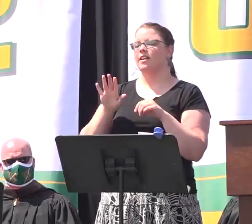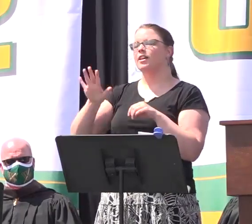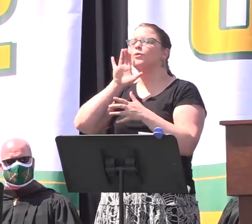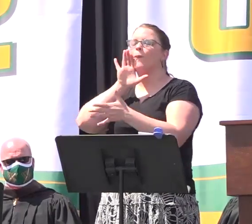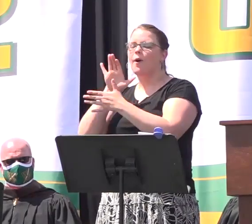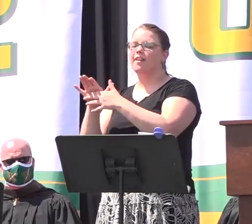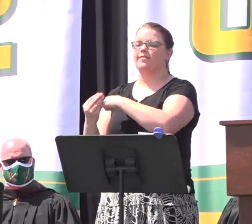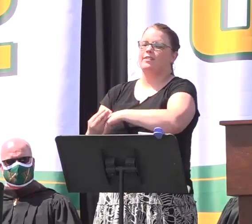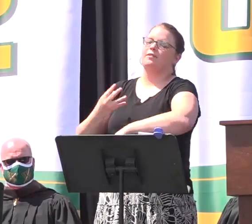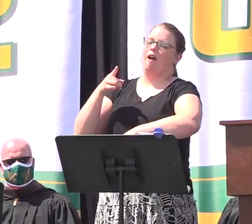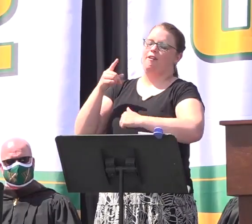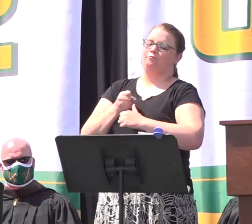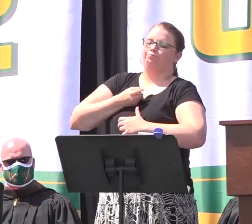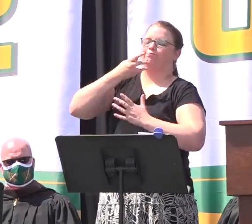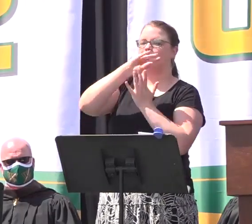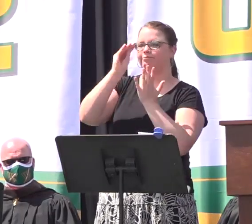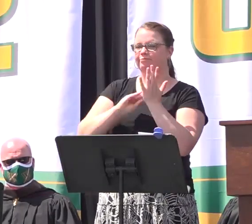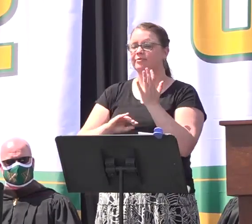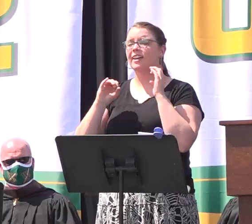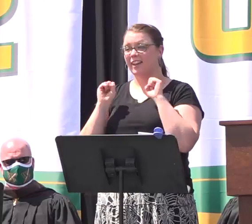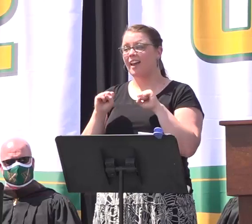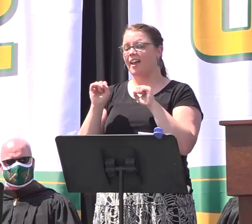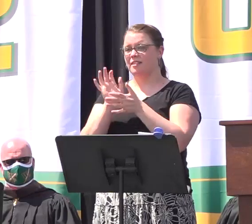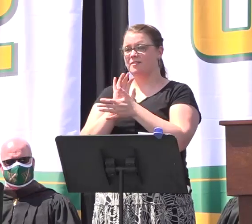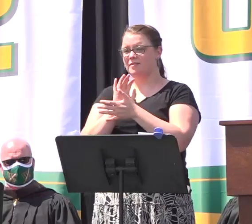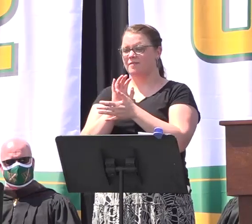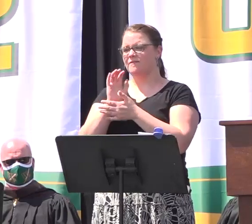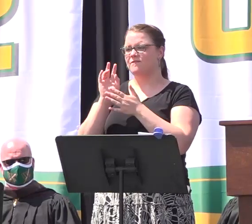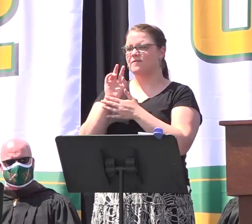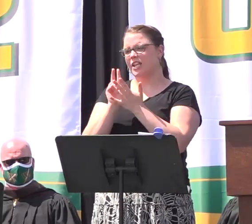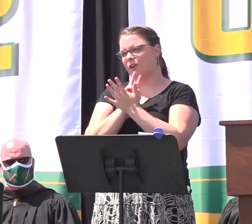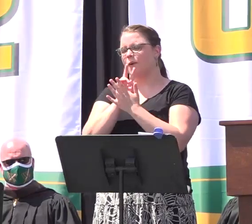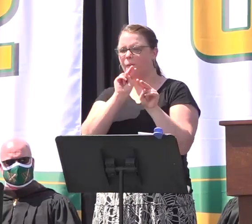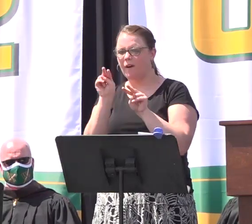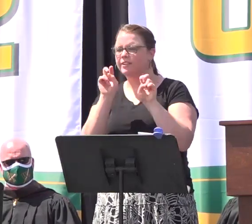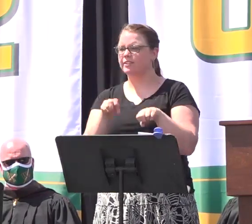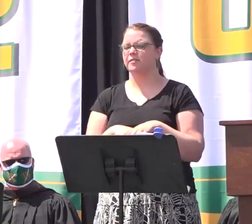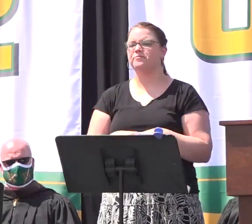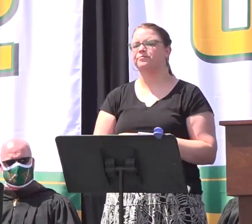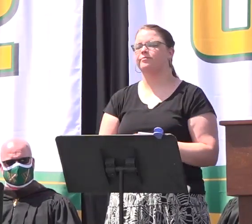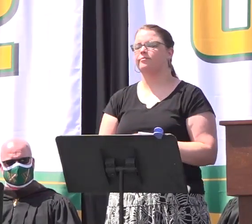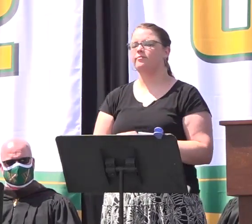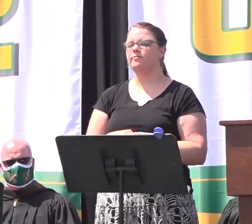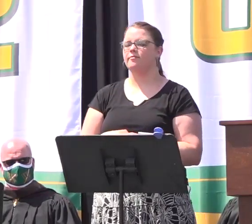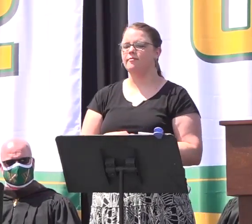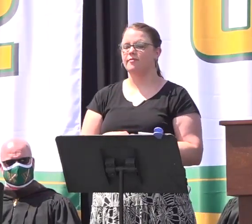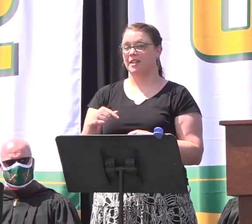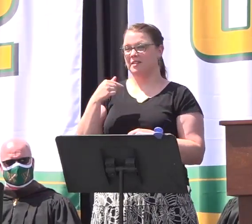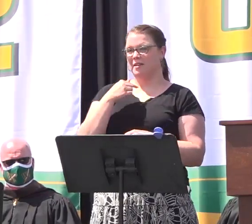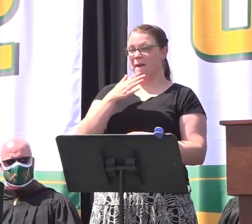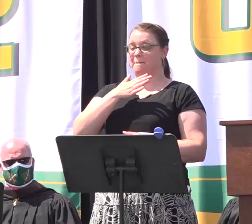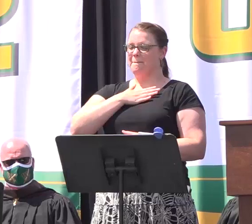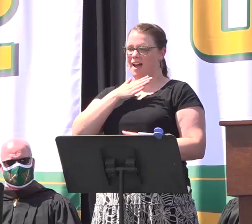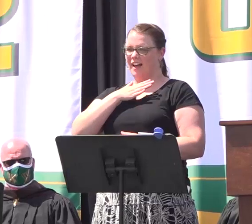watch the video if you want to. My Mull of Kintyre is the banks of the Salt Creek at Pawleys Island and our home